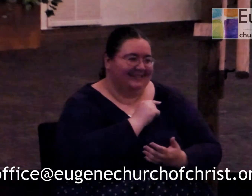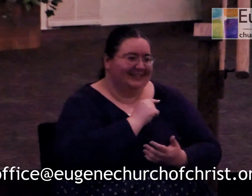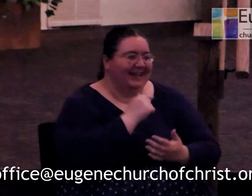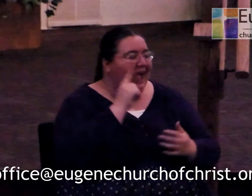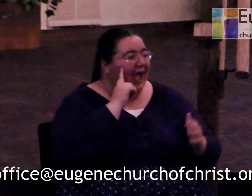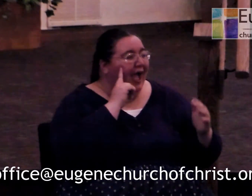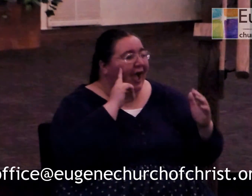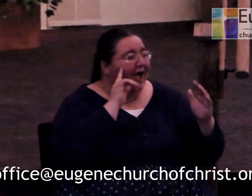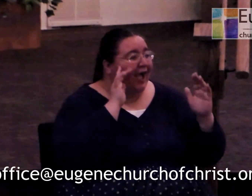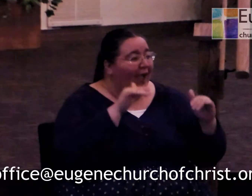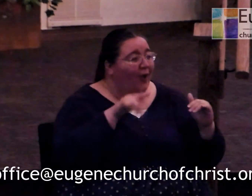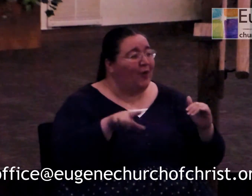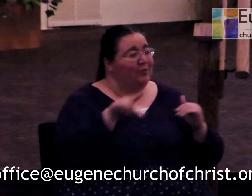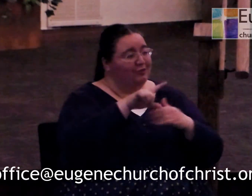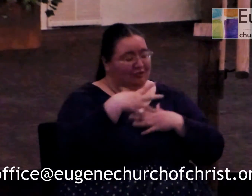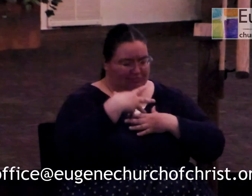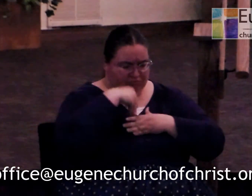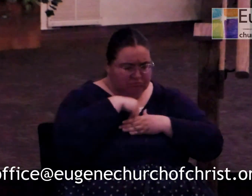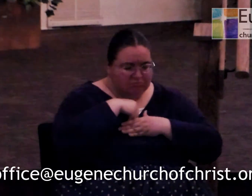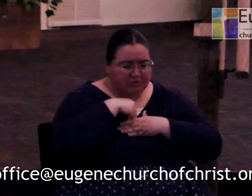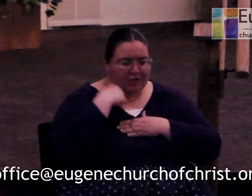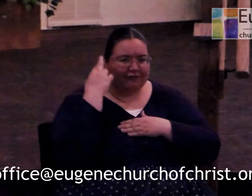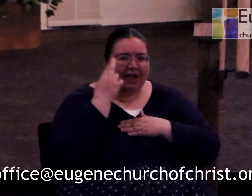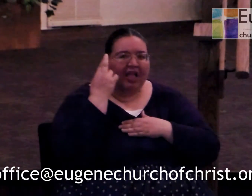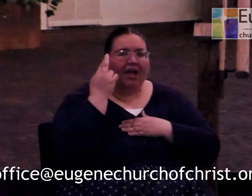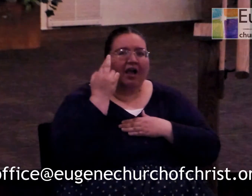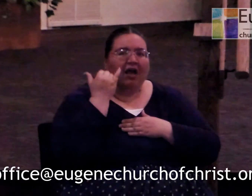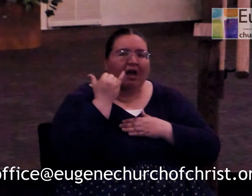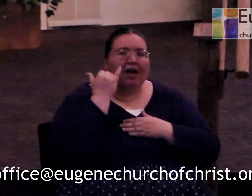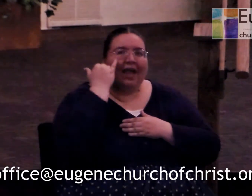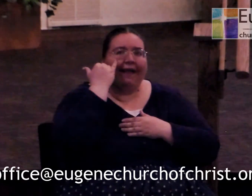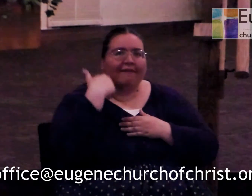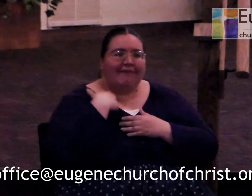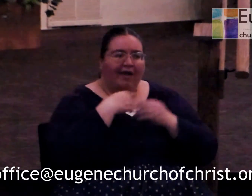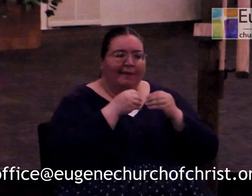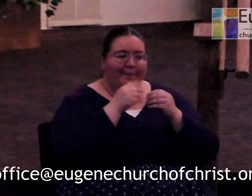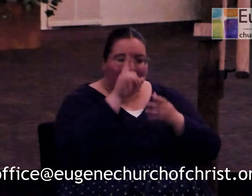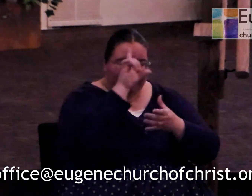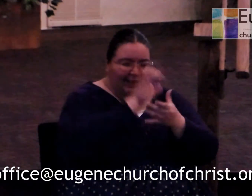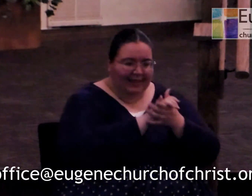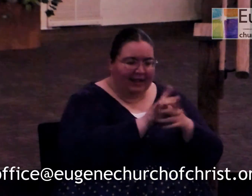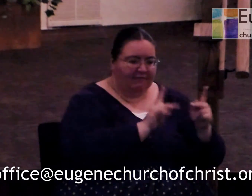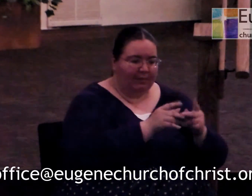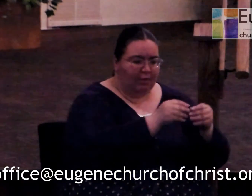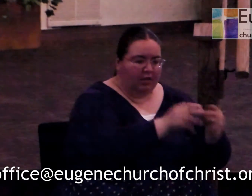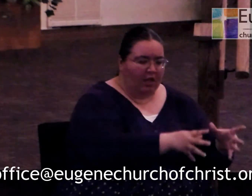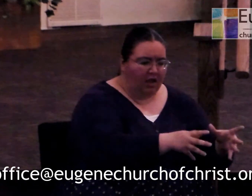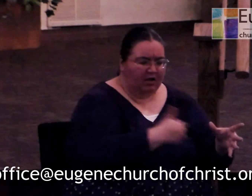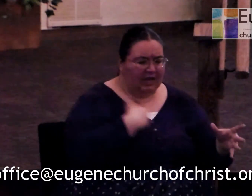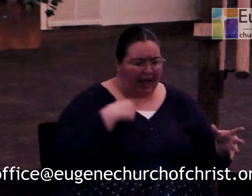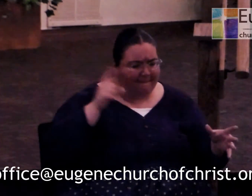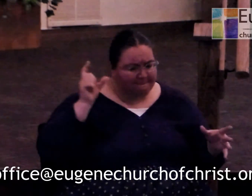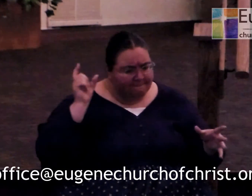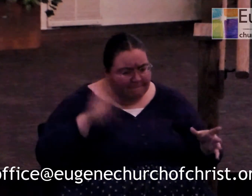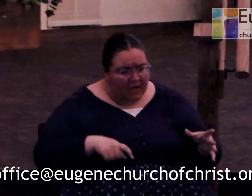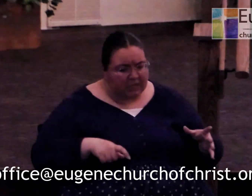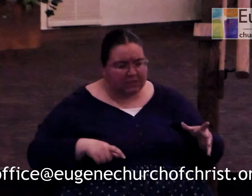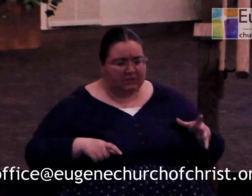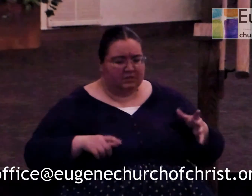realize, if I believe these things, these have got to become part of my life. This has got to become part of who I am. People need to